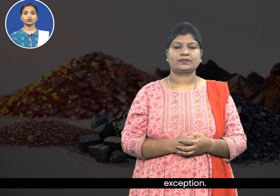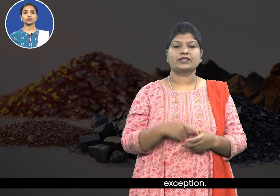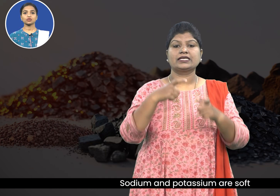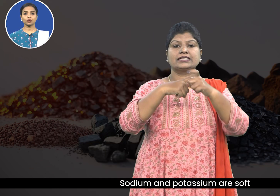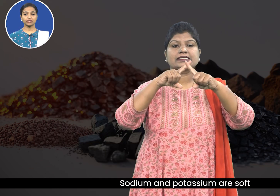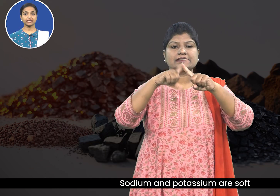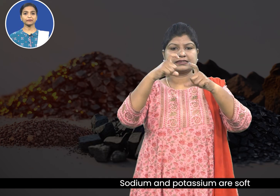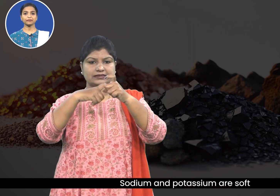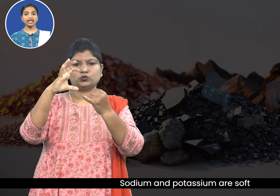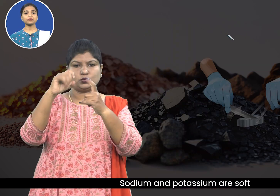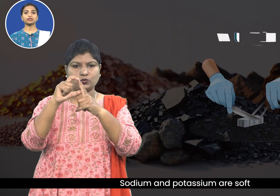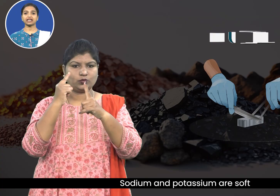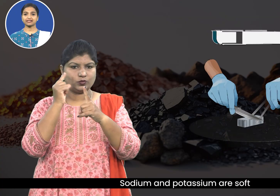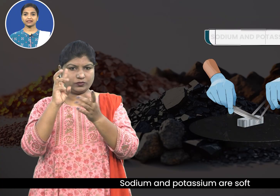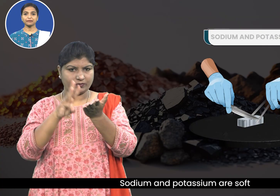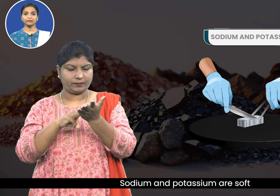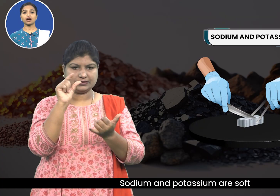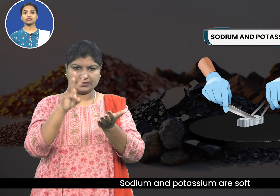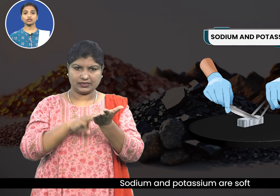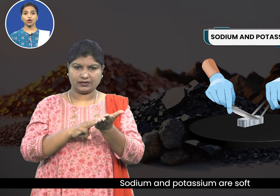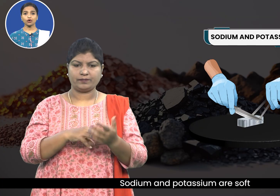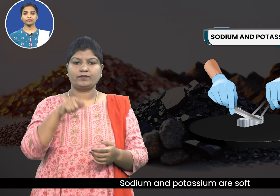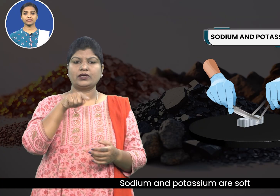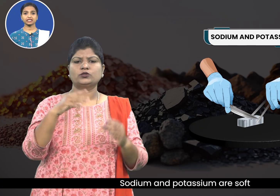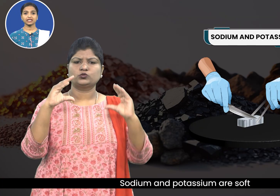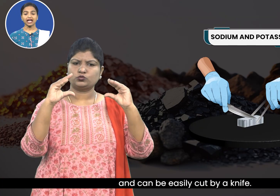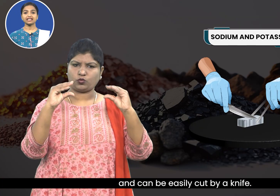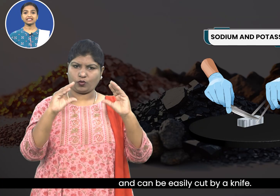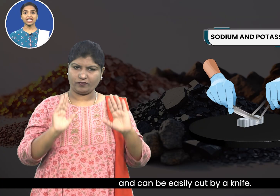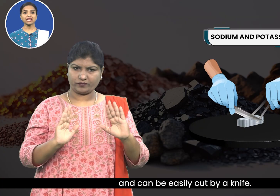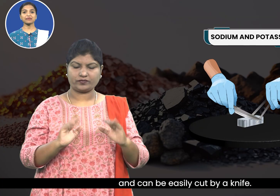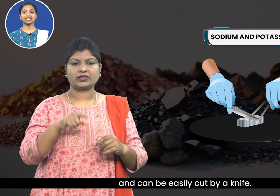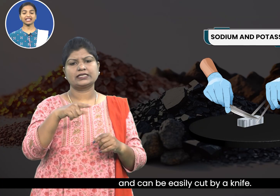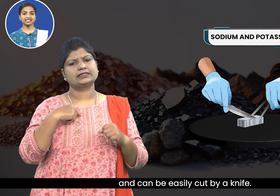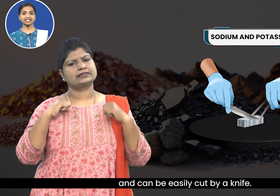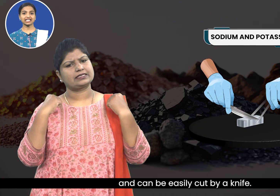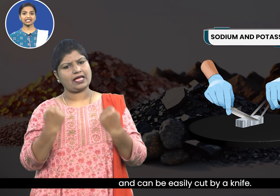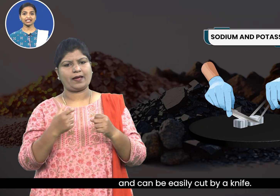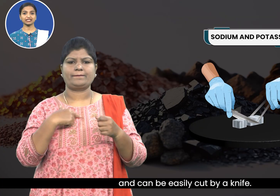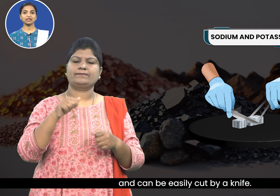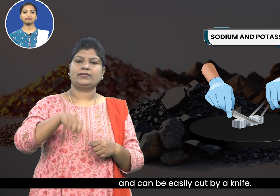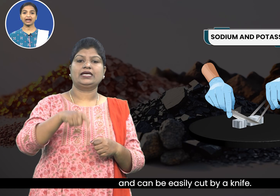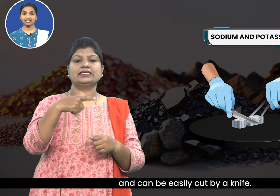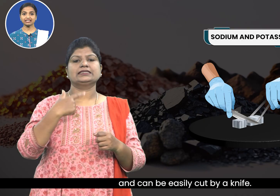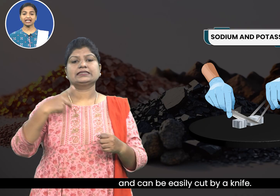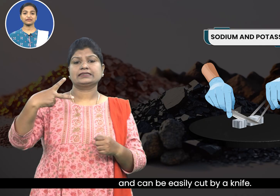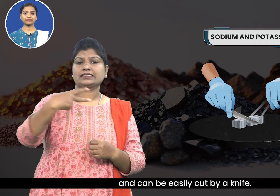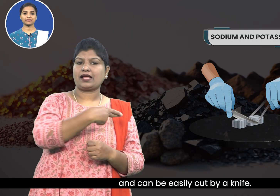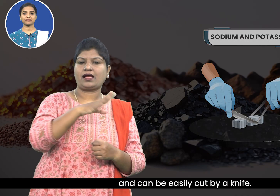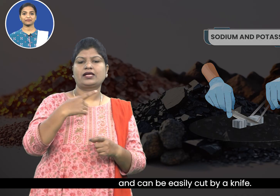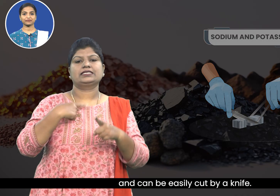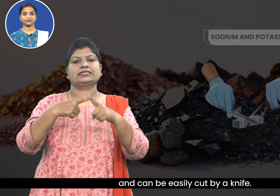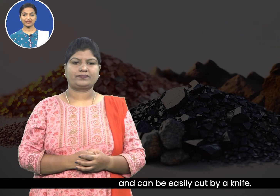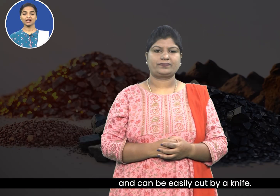Exception, sodium and potassium are soft and can be easily cut by a